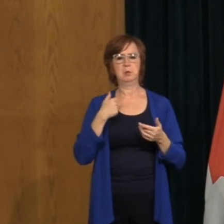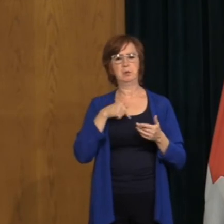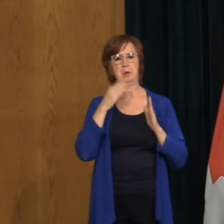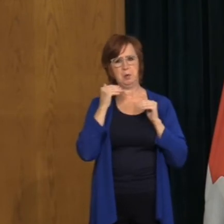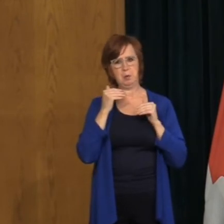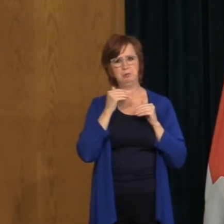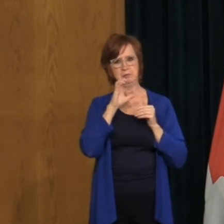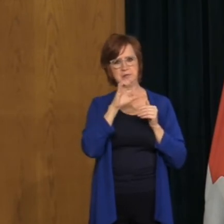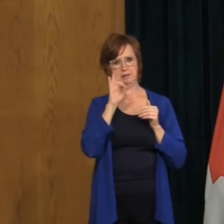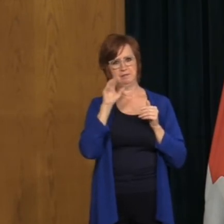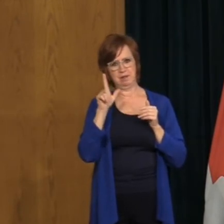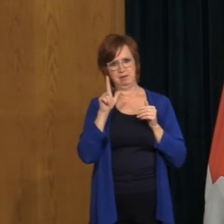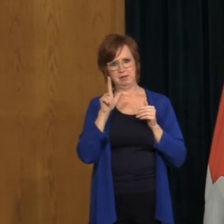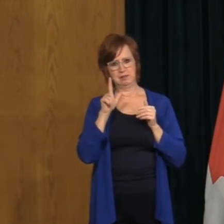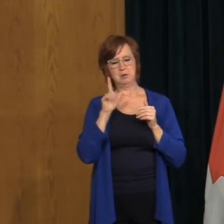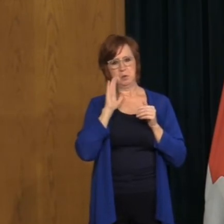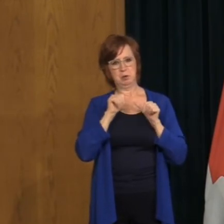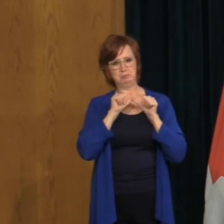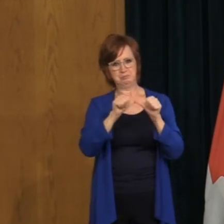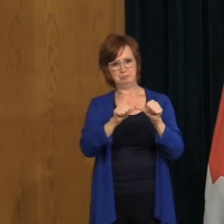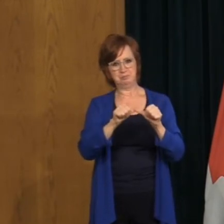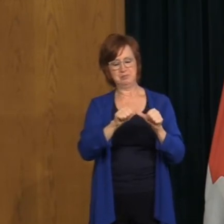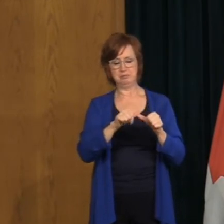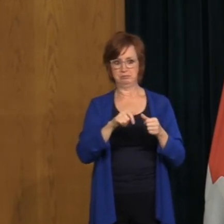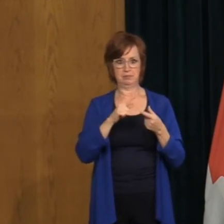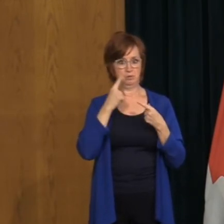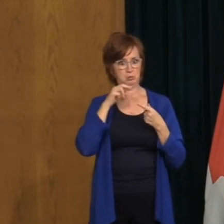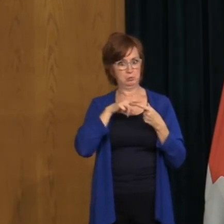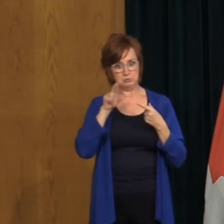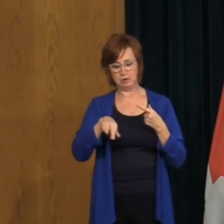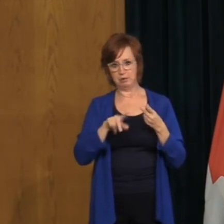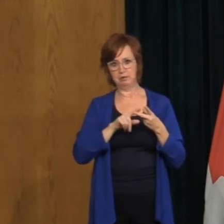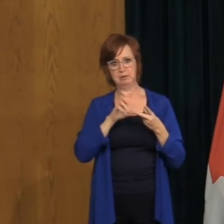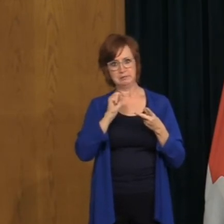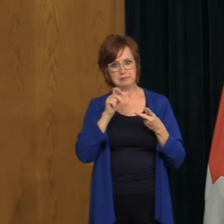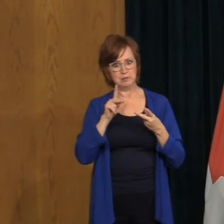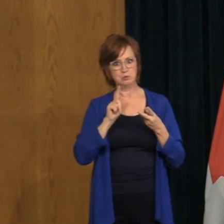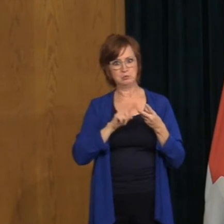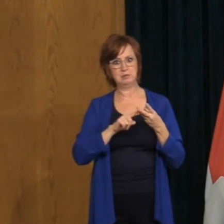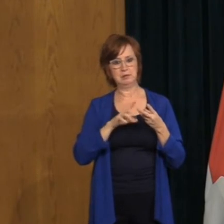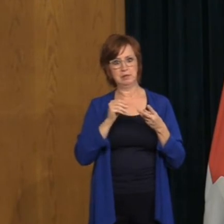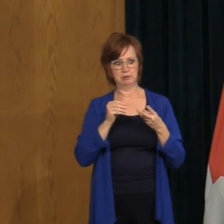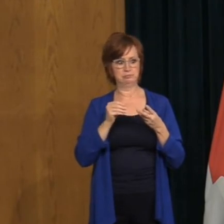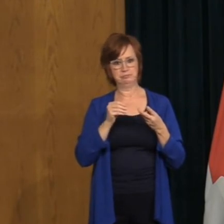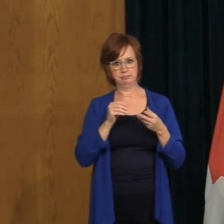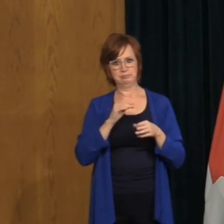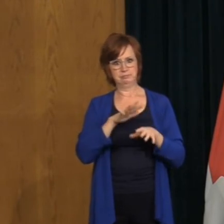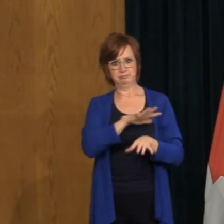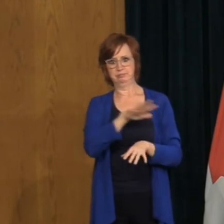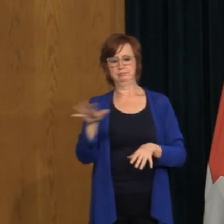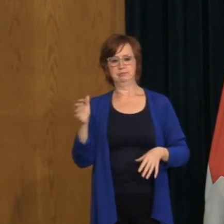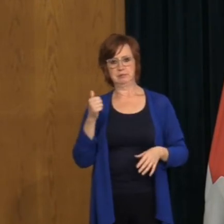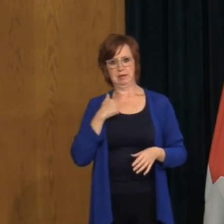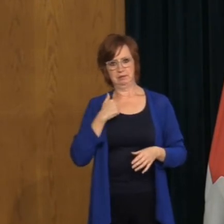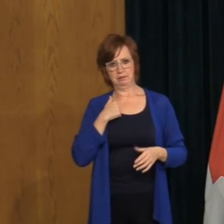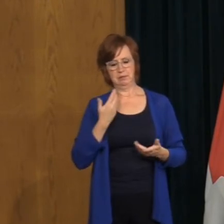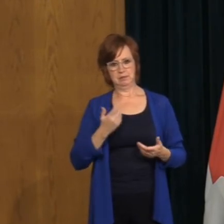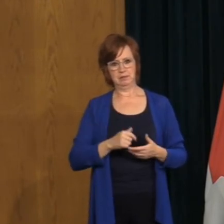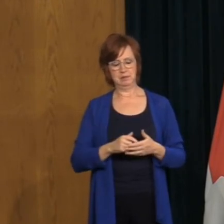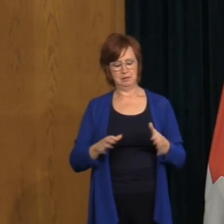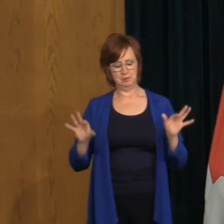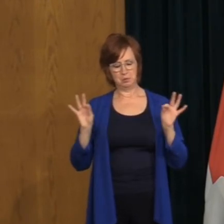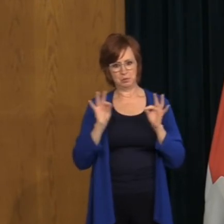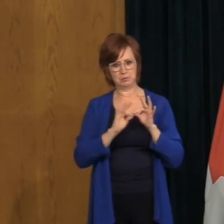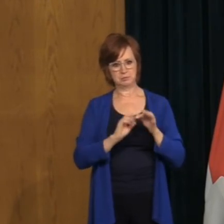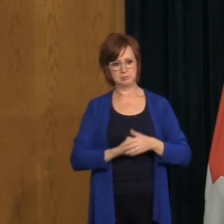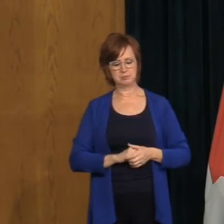here, not just in Regina or in Saskatchewan, but in general. As we know, we do. For many, many